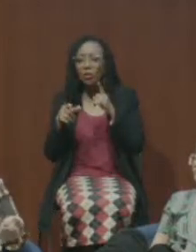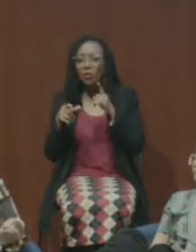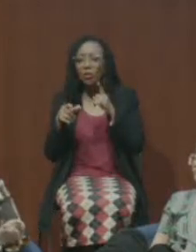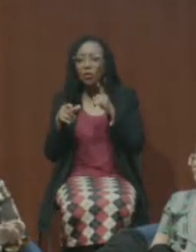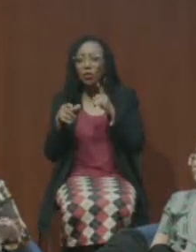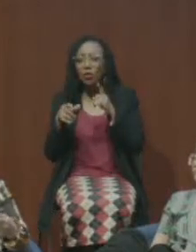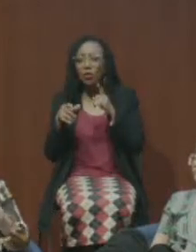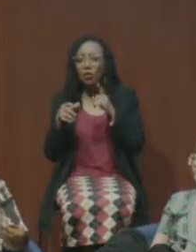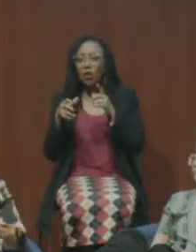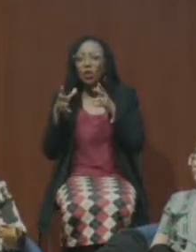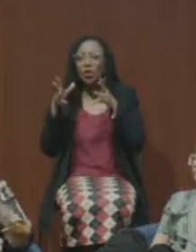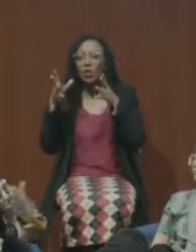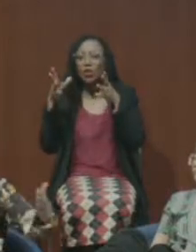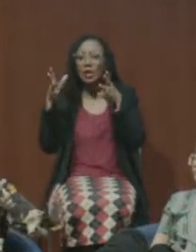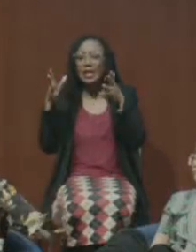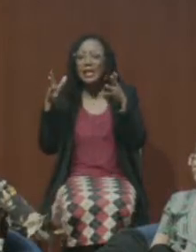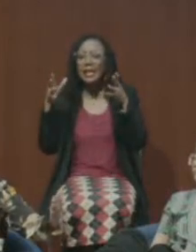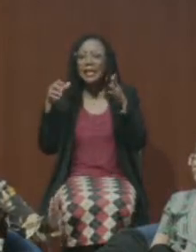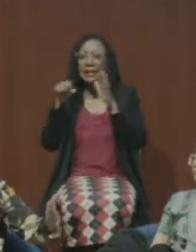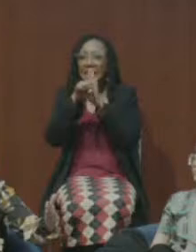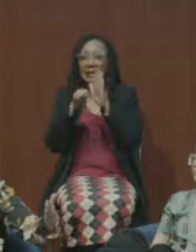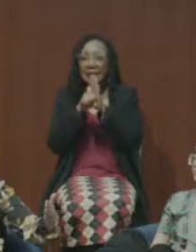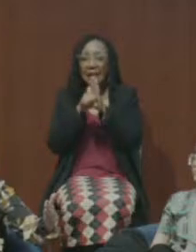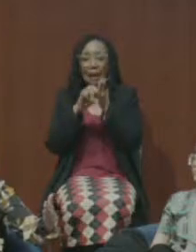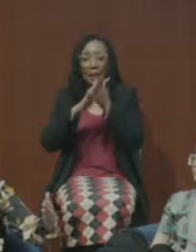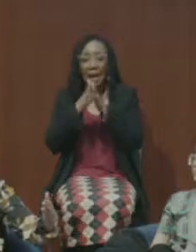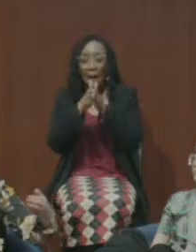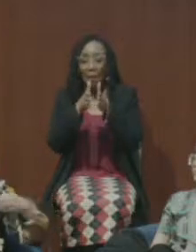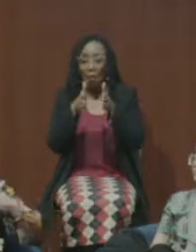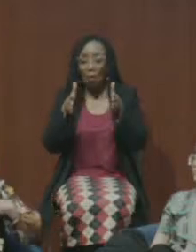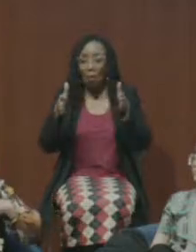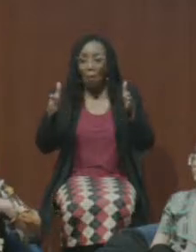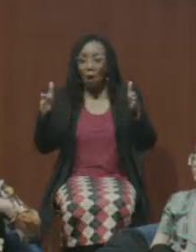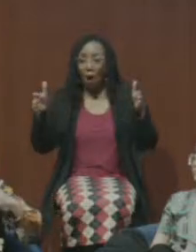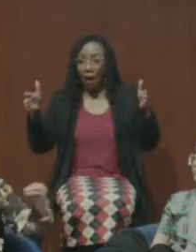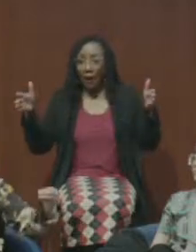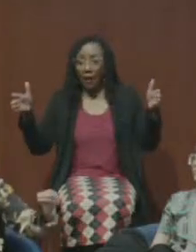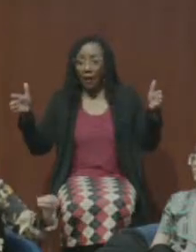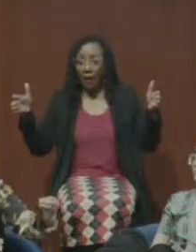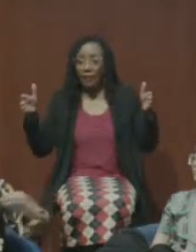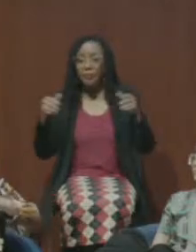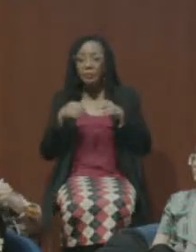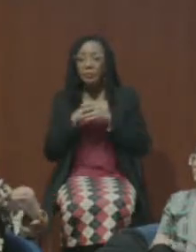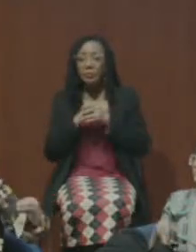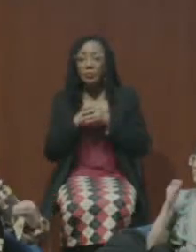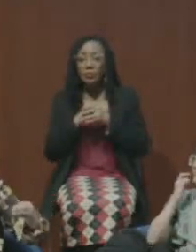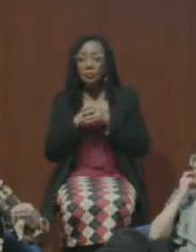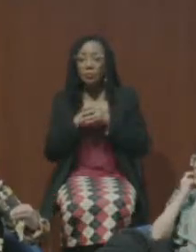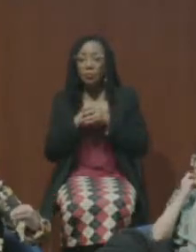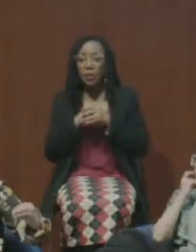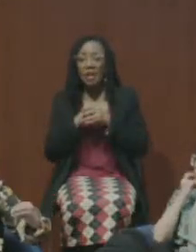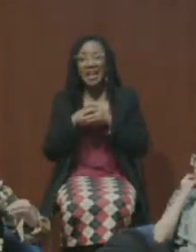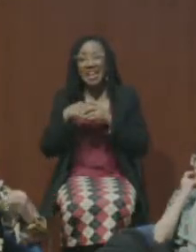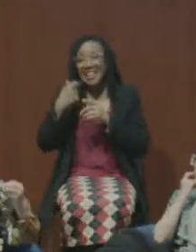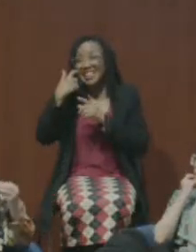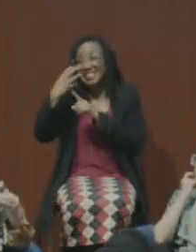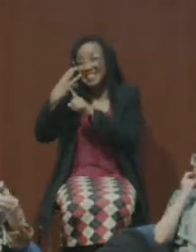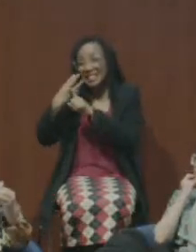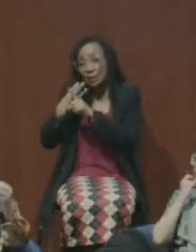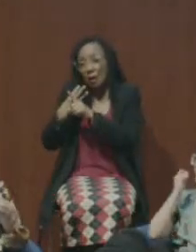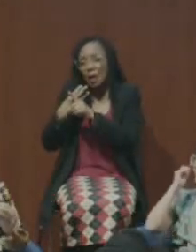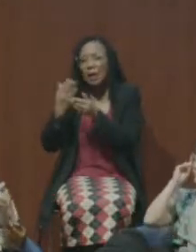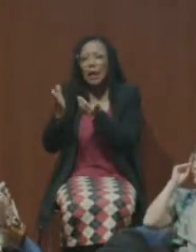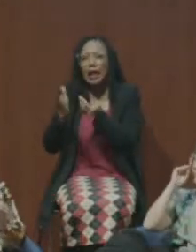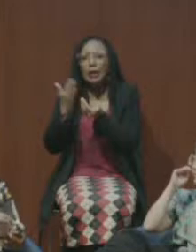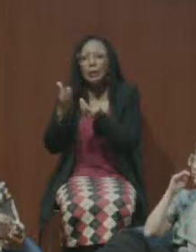center people comfort, the streets became very wide. Now, during the past 6 months, it was easy